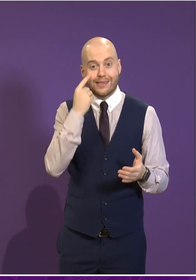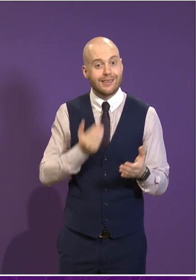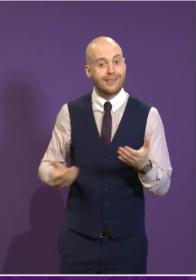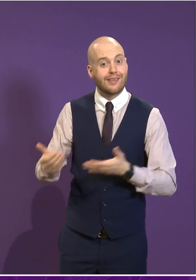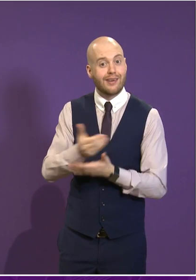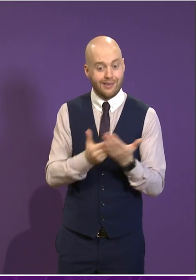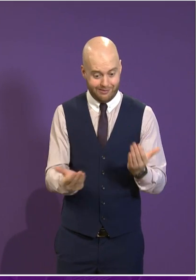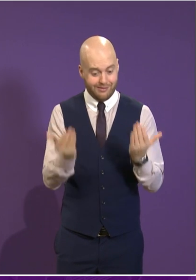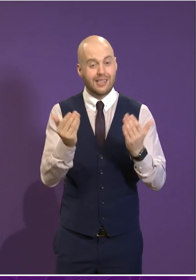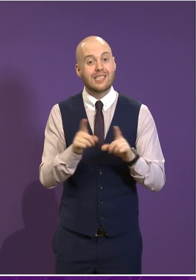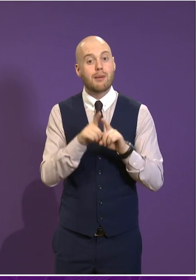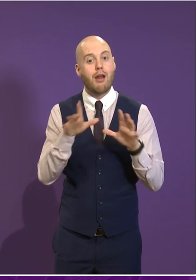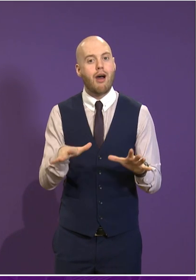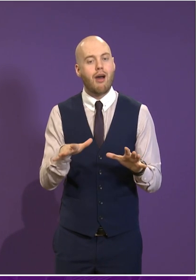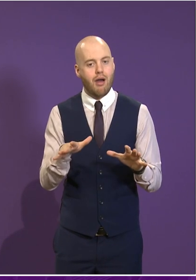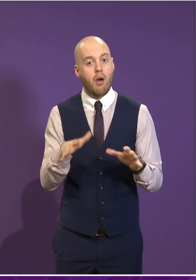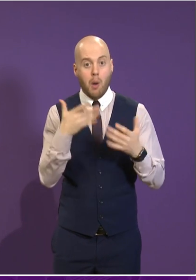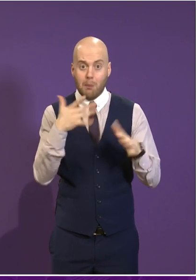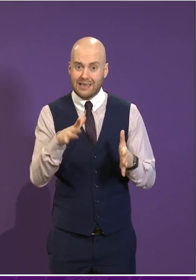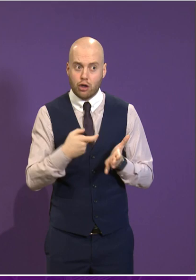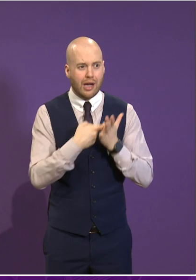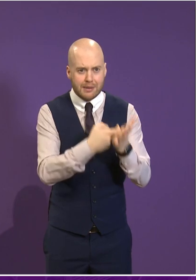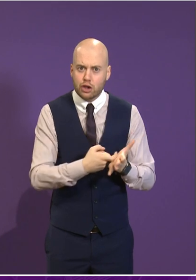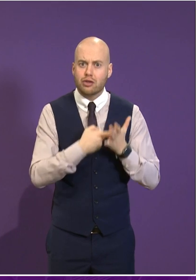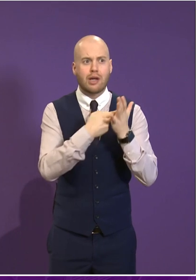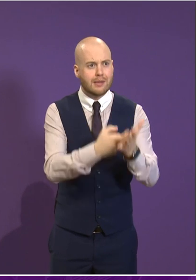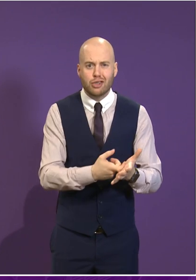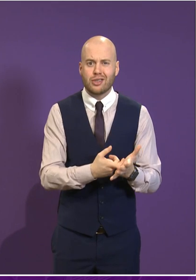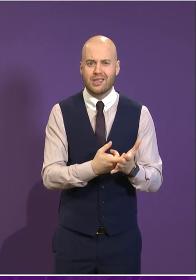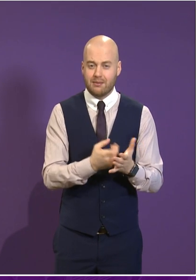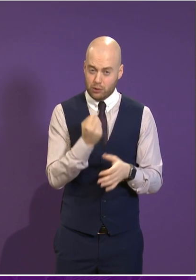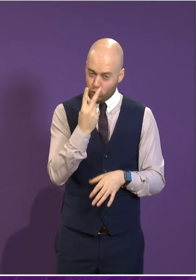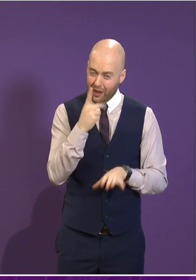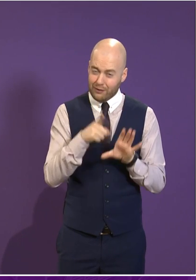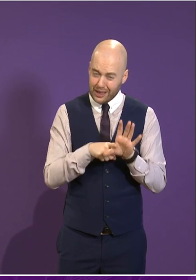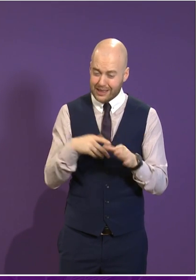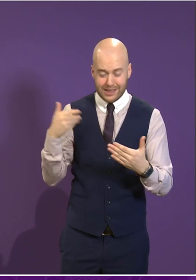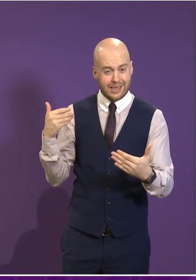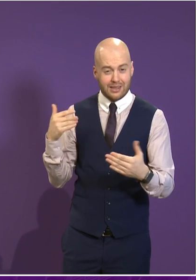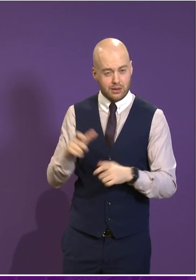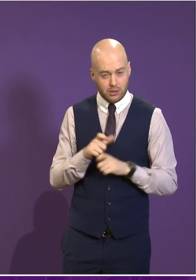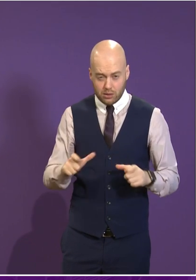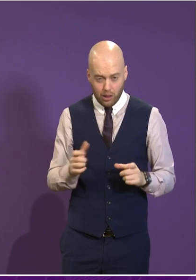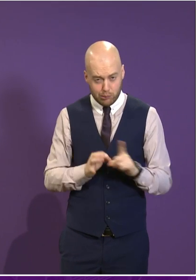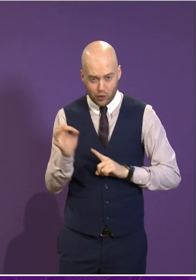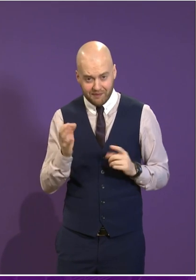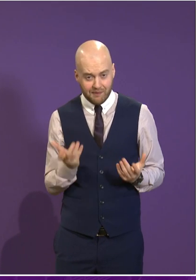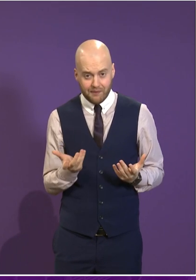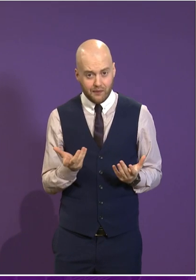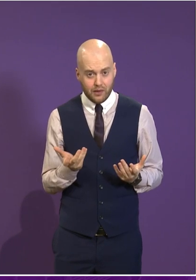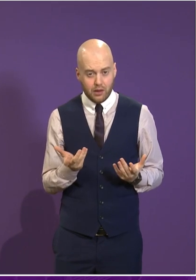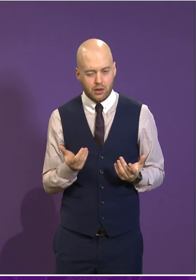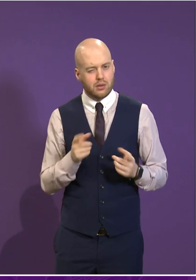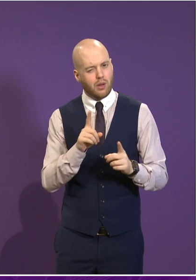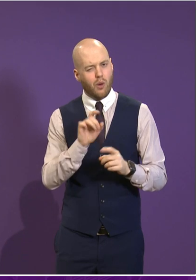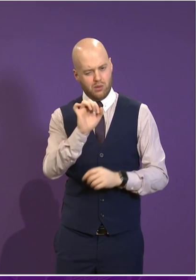have been a number of recommendations made, but 12 years down the line, things have not improved. So unless a